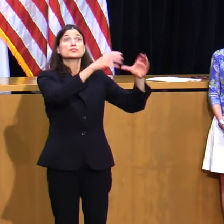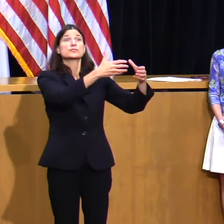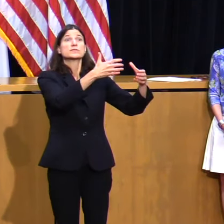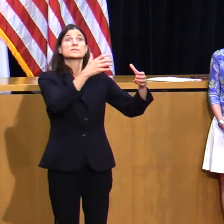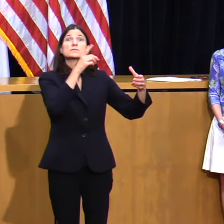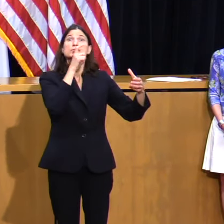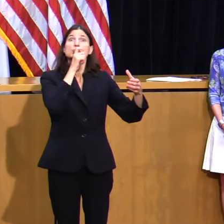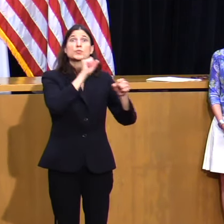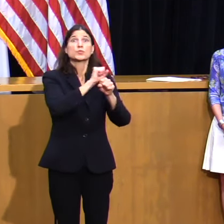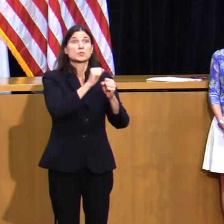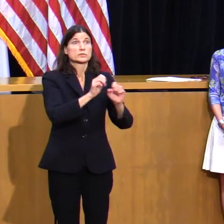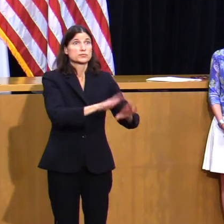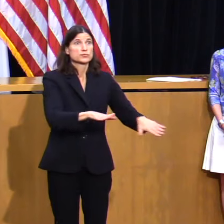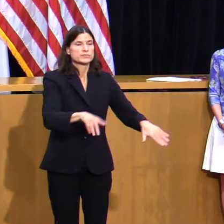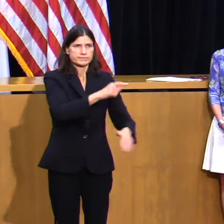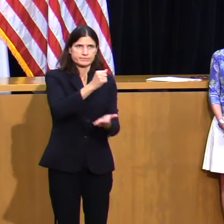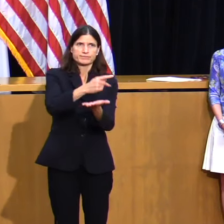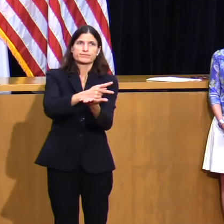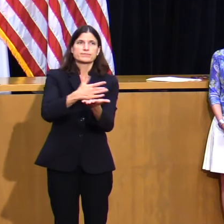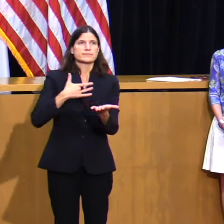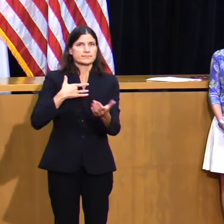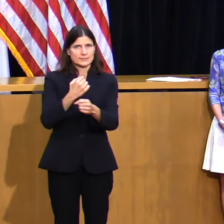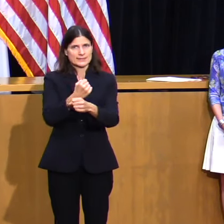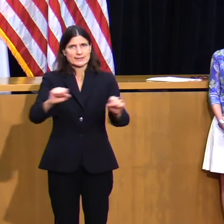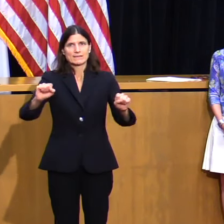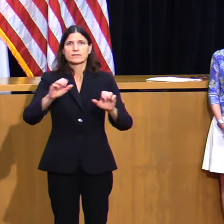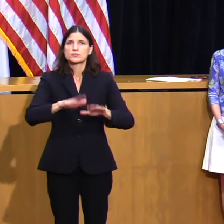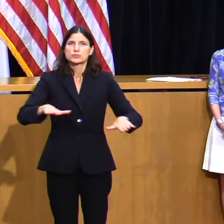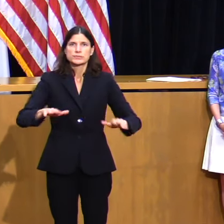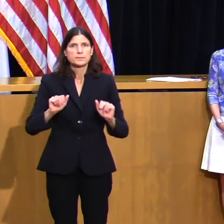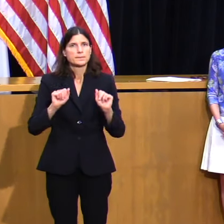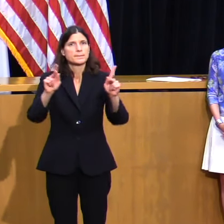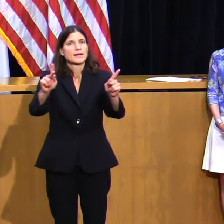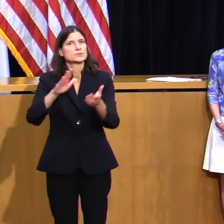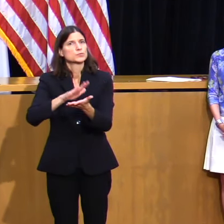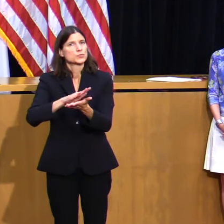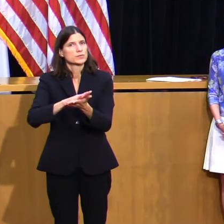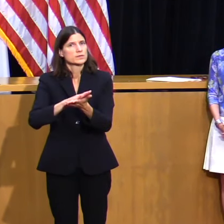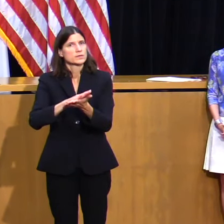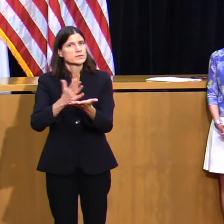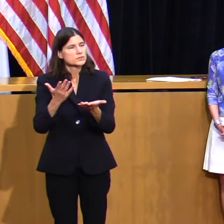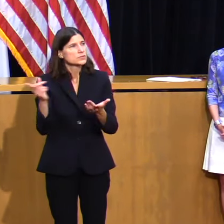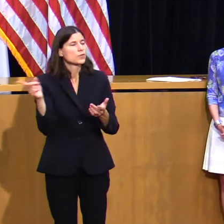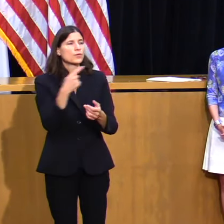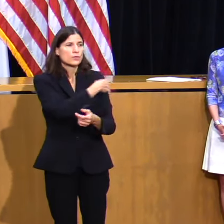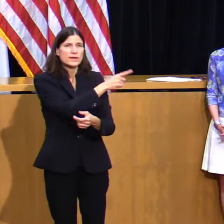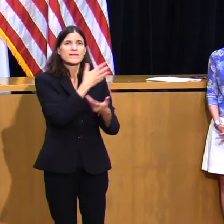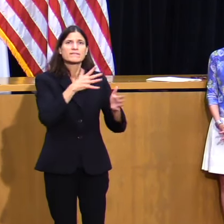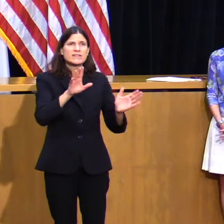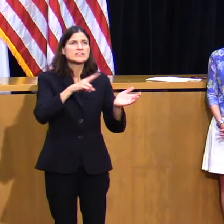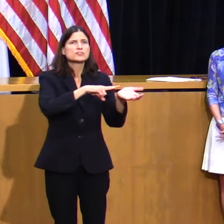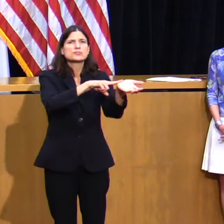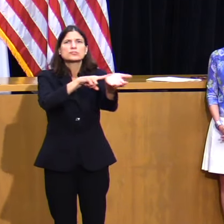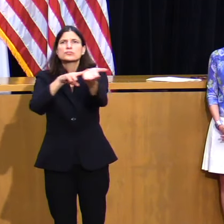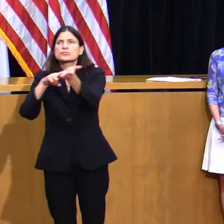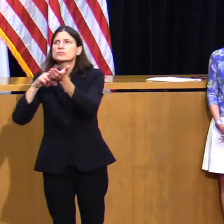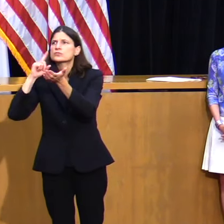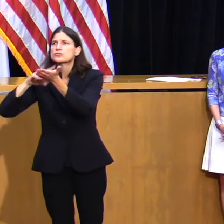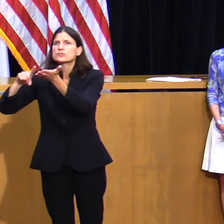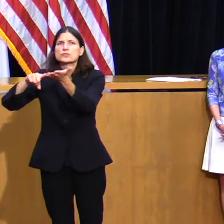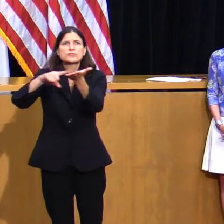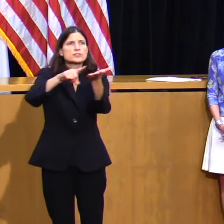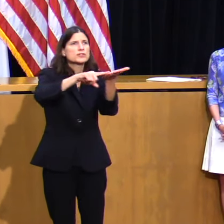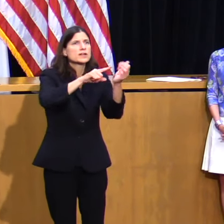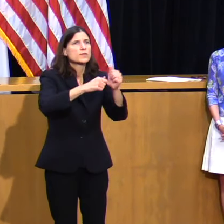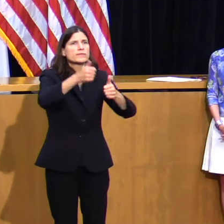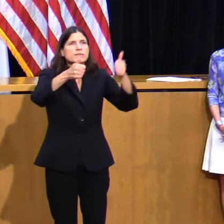in many ways, people are using what I would describe as the best science to develop appropriate plans and standards to implement this.